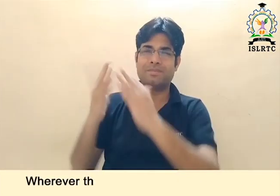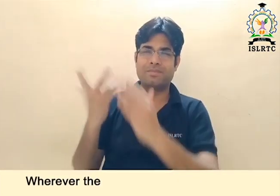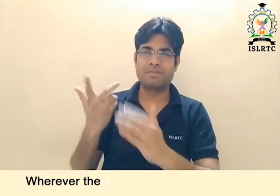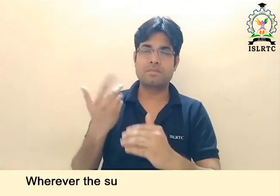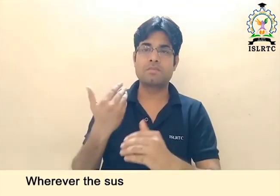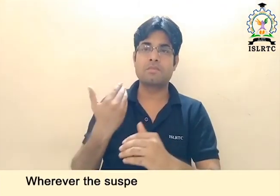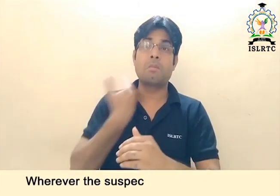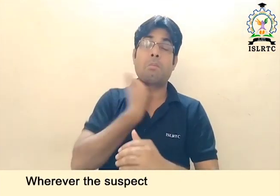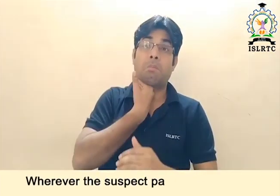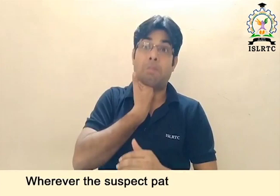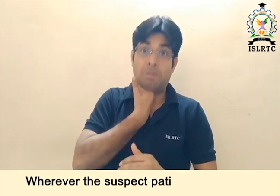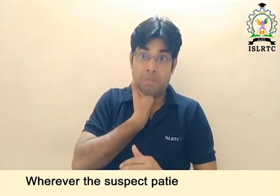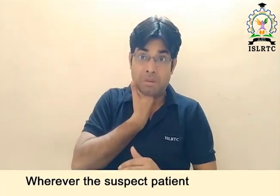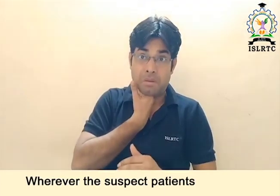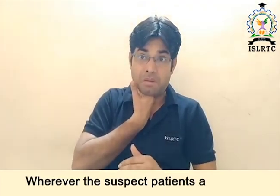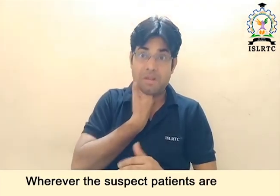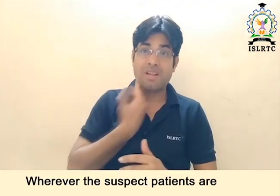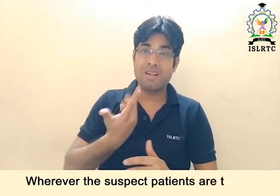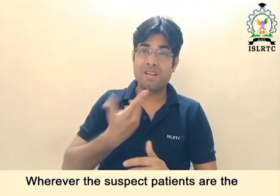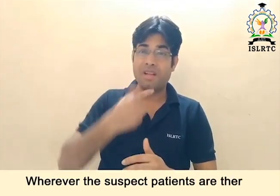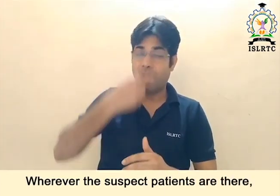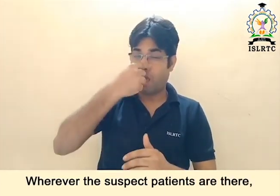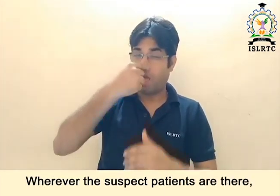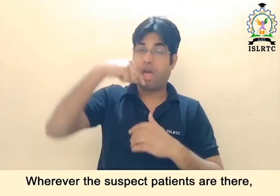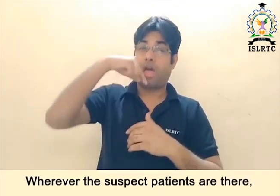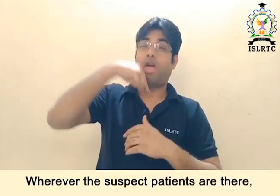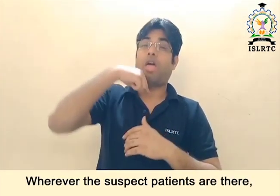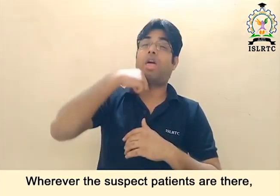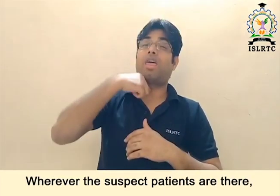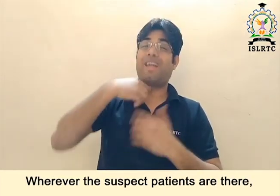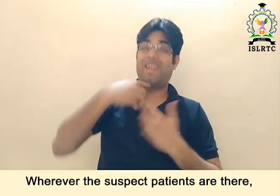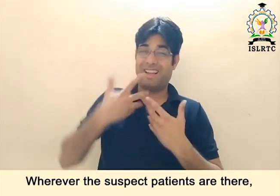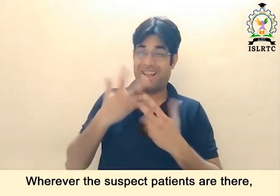Wherever the suspect patients are there,